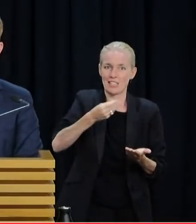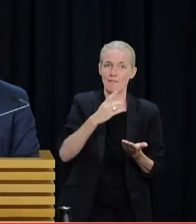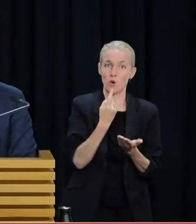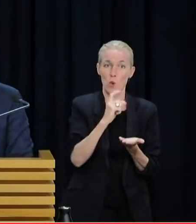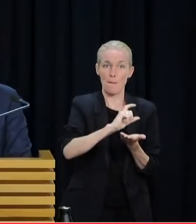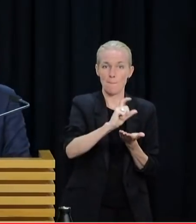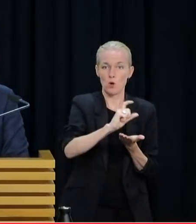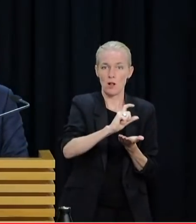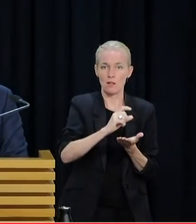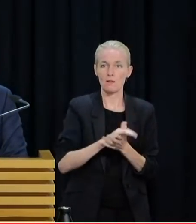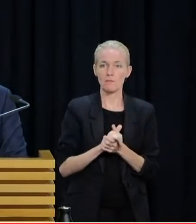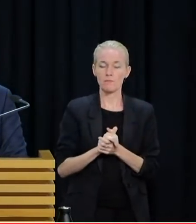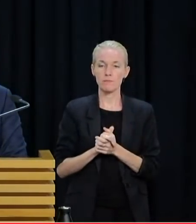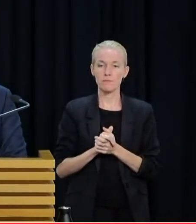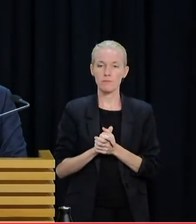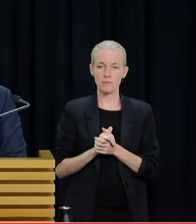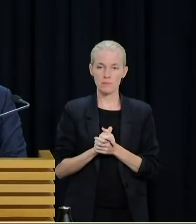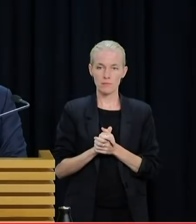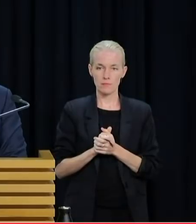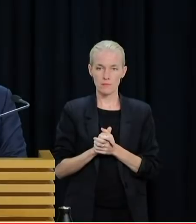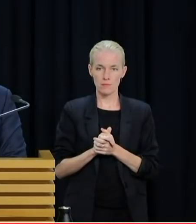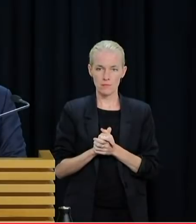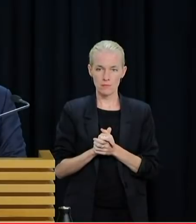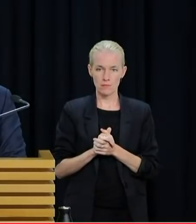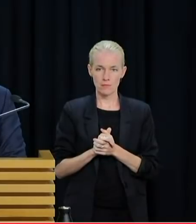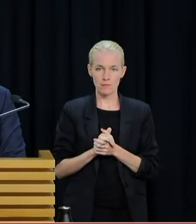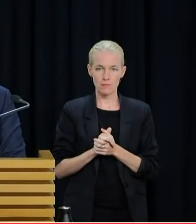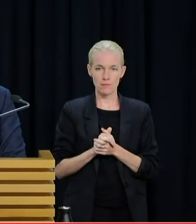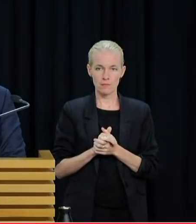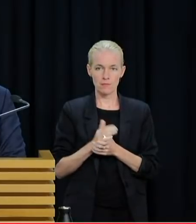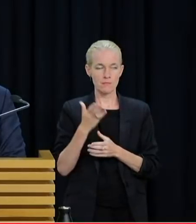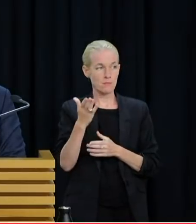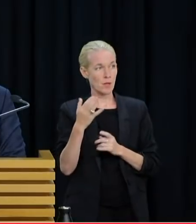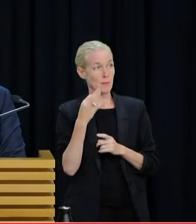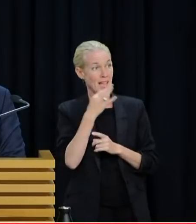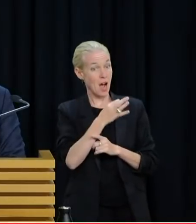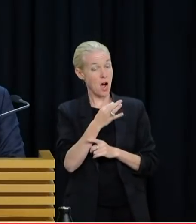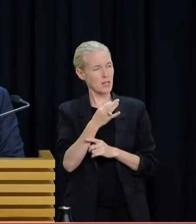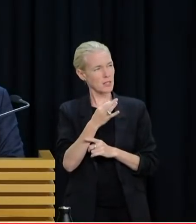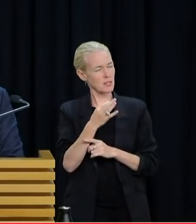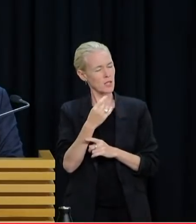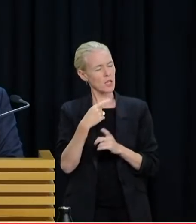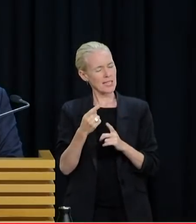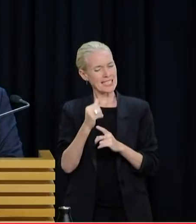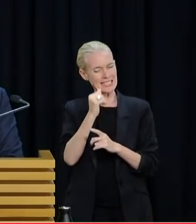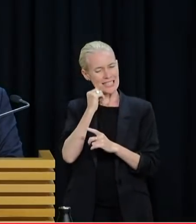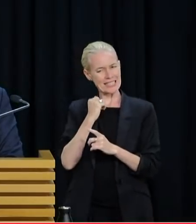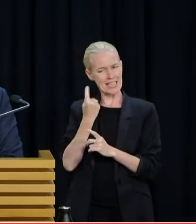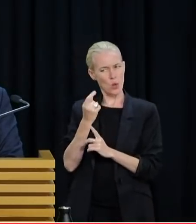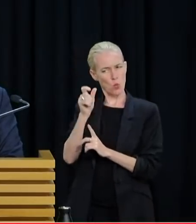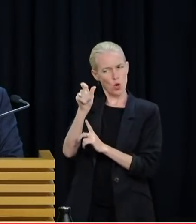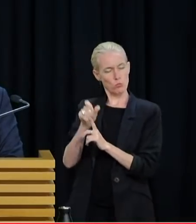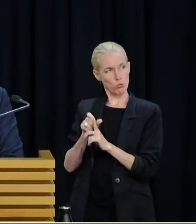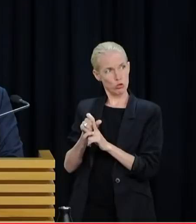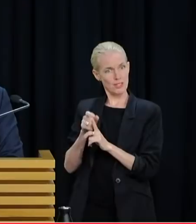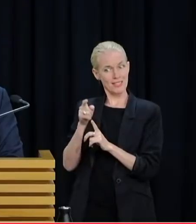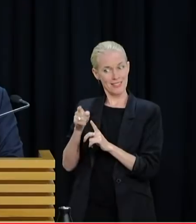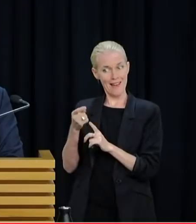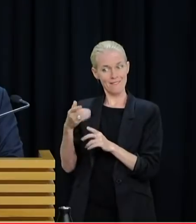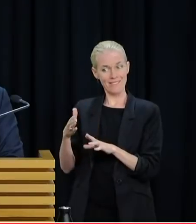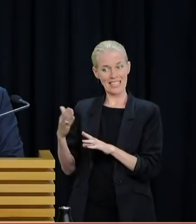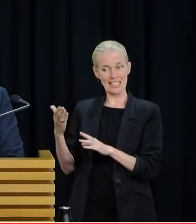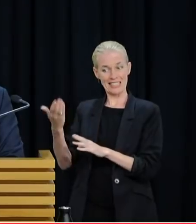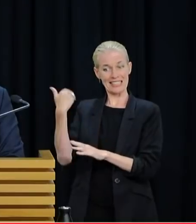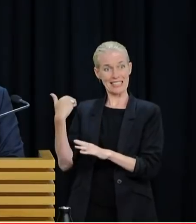Bloomfield, case J, do we know exactly what jobs they were doing at Kmart? Yes, we have a good idea there. So for most